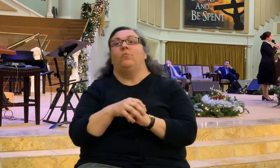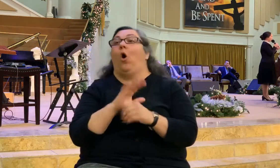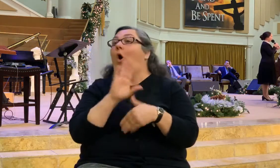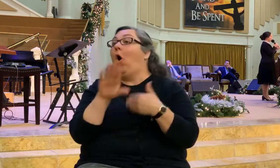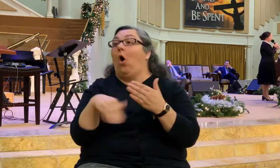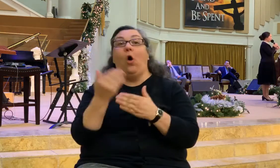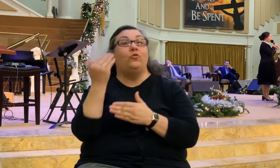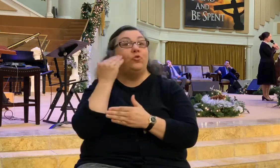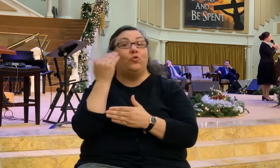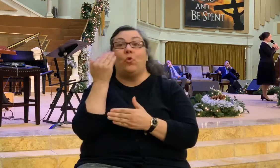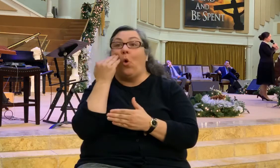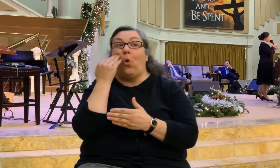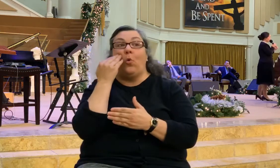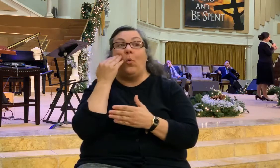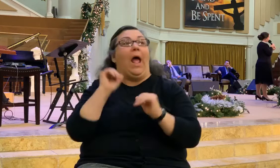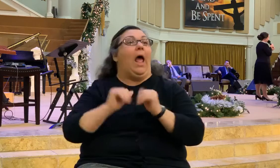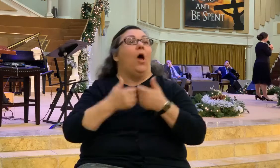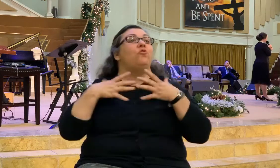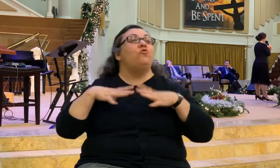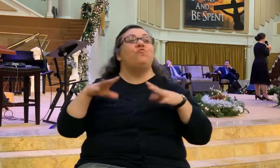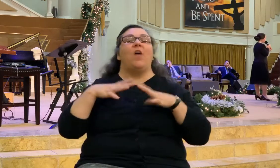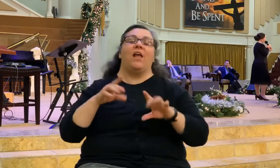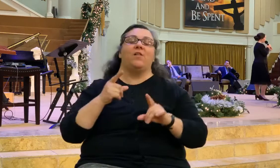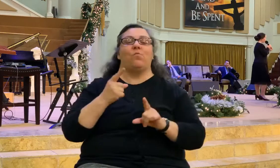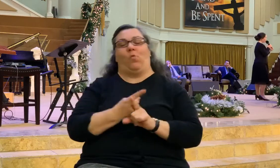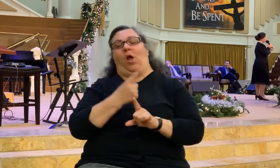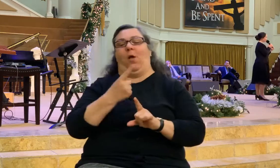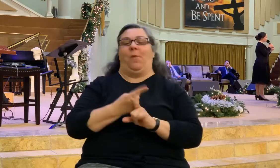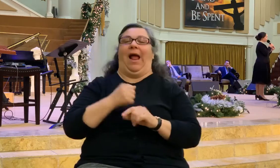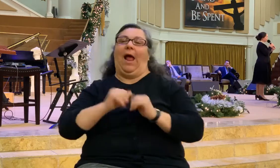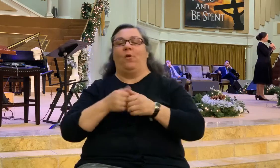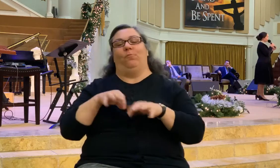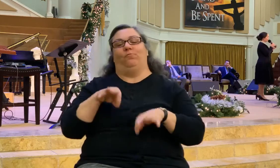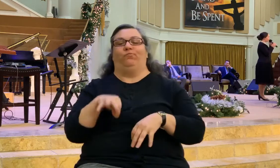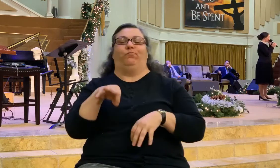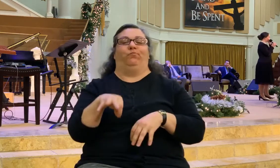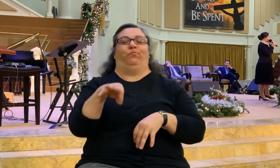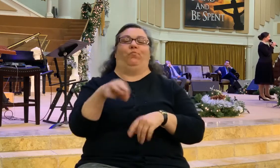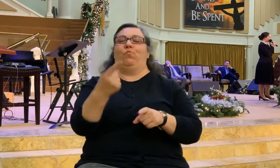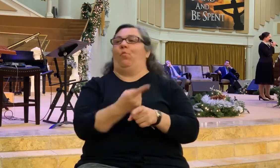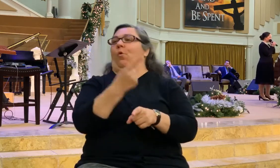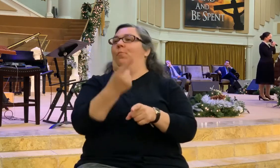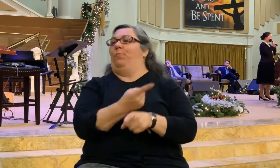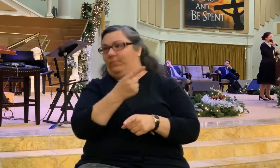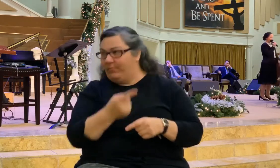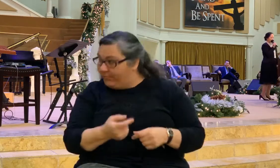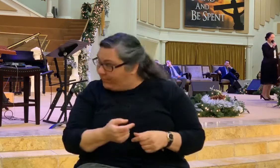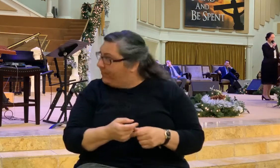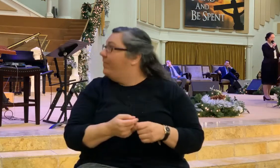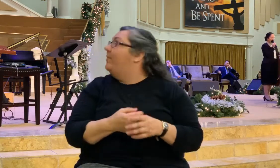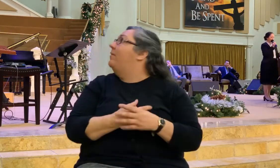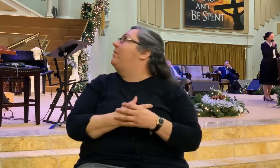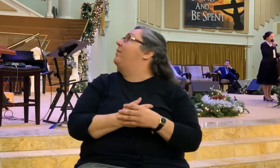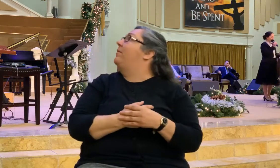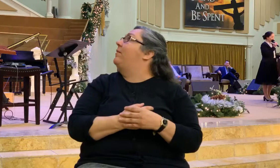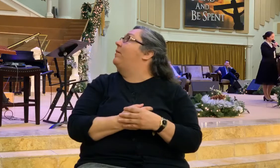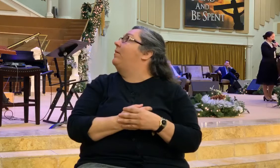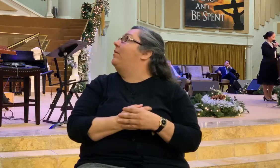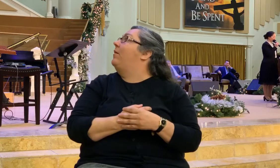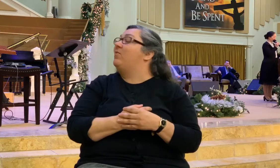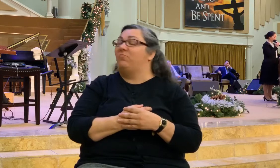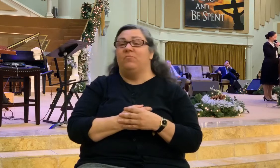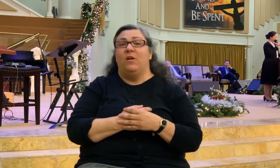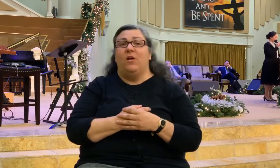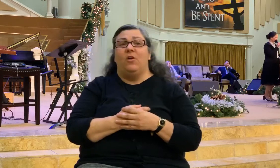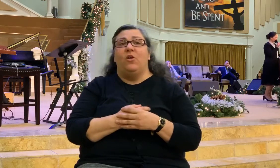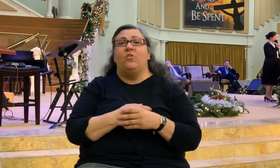known is how to dress just the right way, how to walk just the right way. And all of